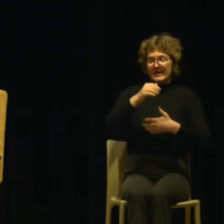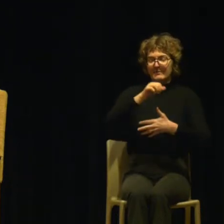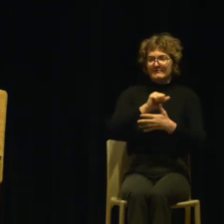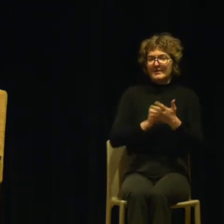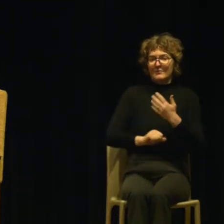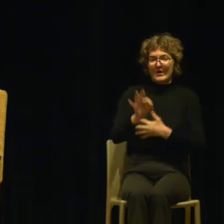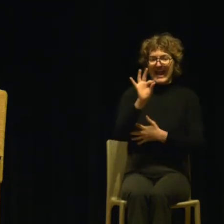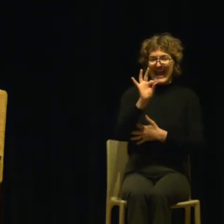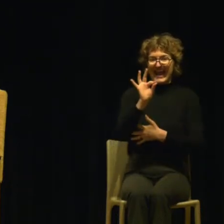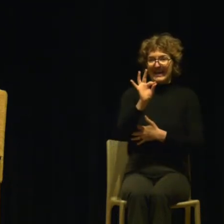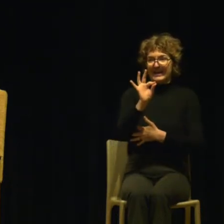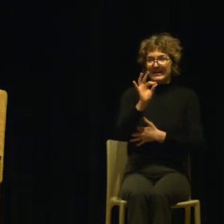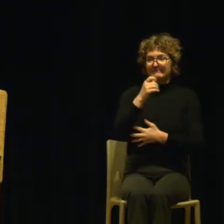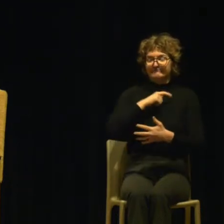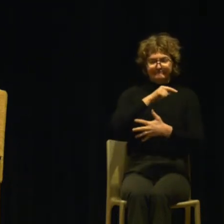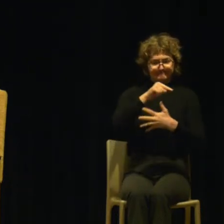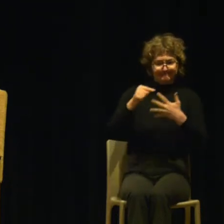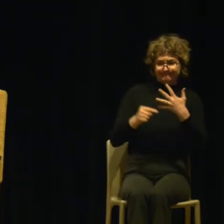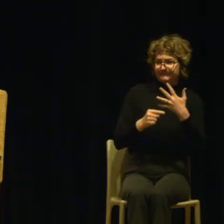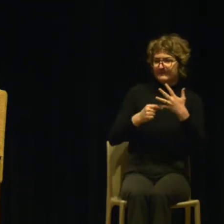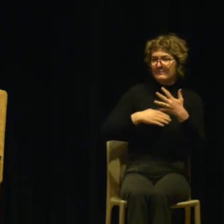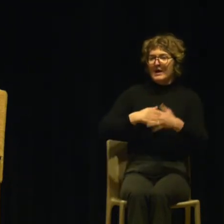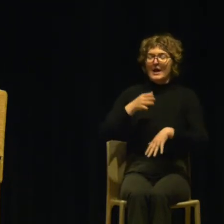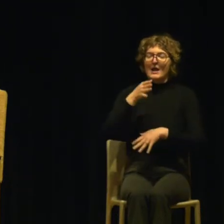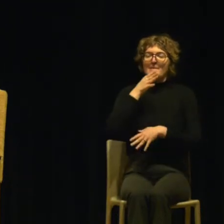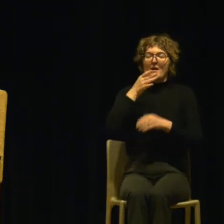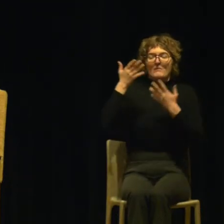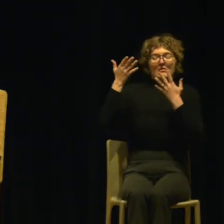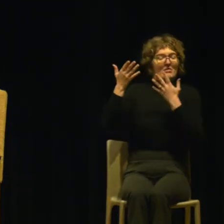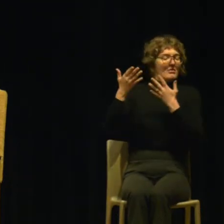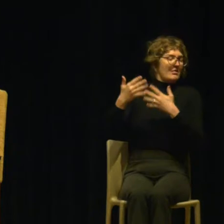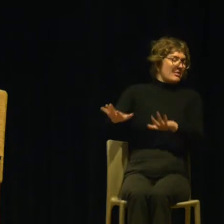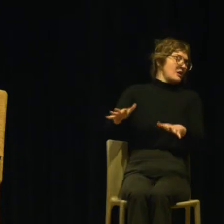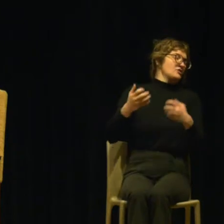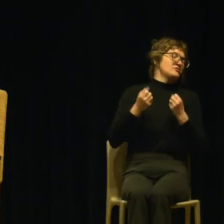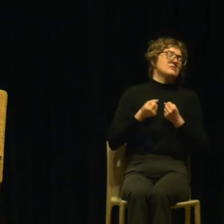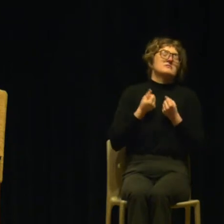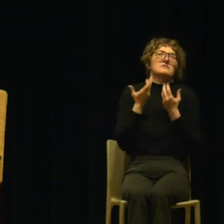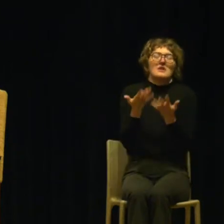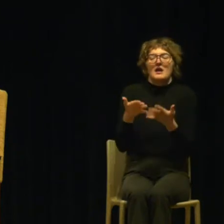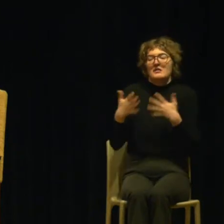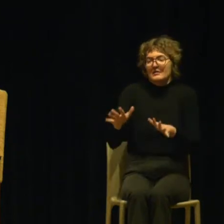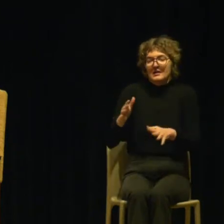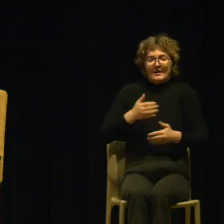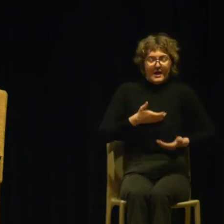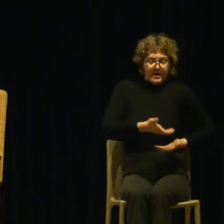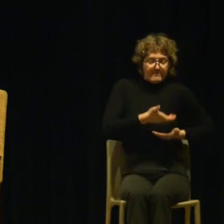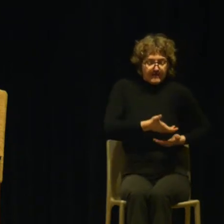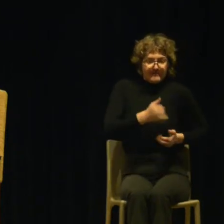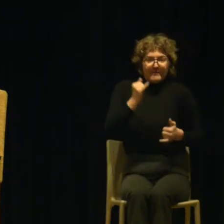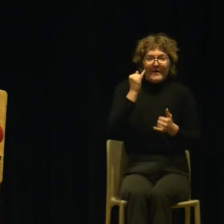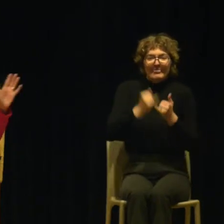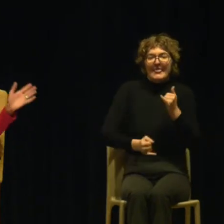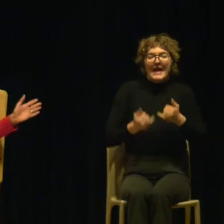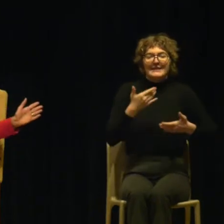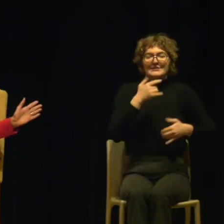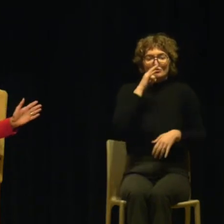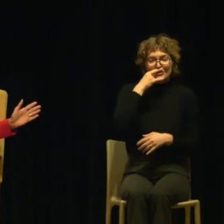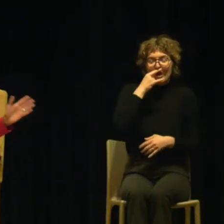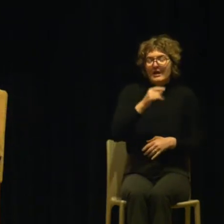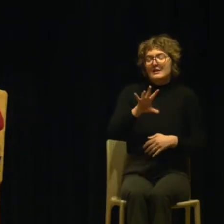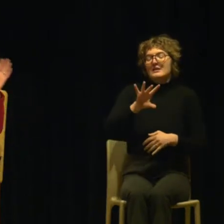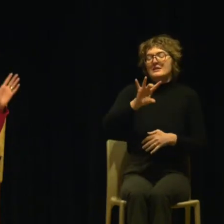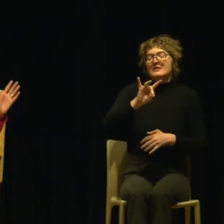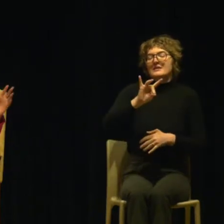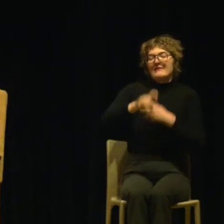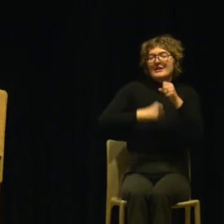think by the time I was born, my mother was done with it. She was like, I have breastfed my last child. And that was 7 years ago.